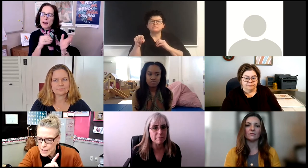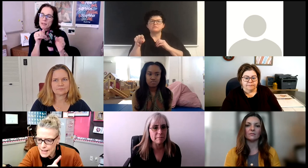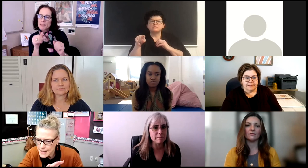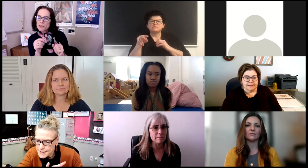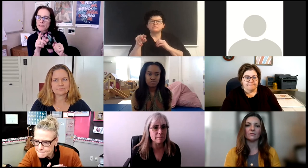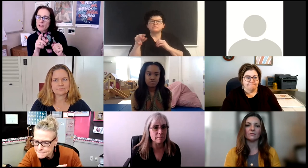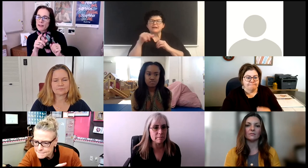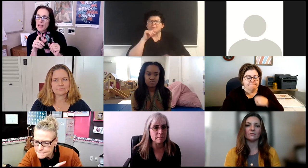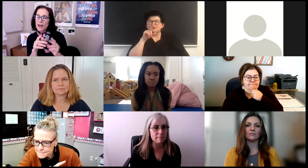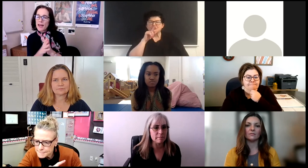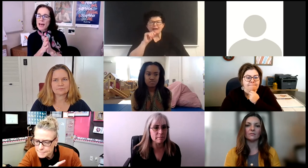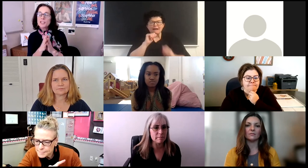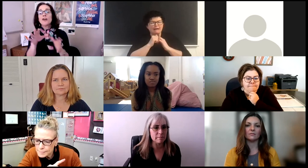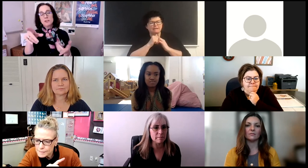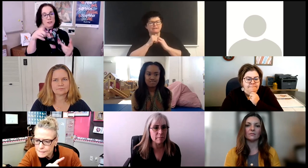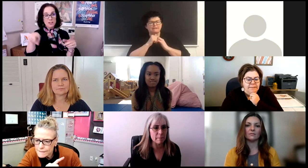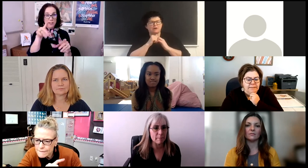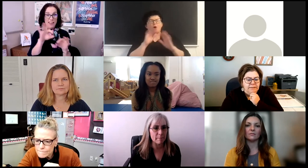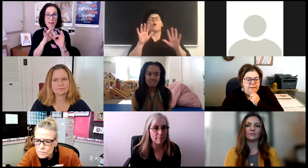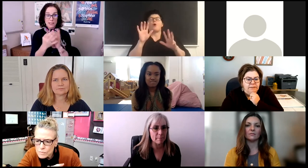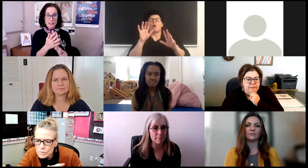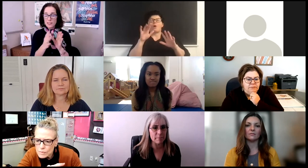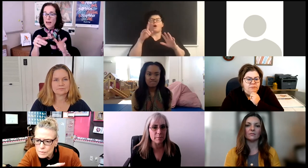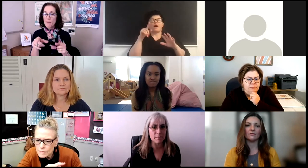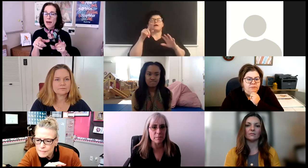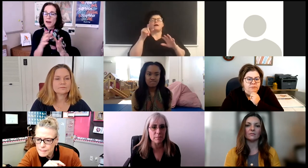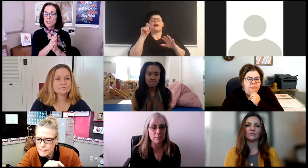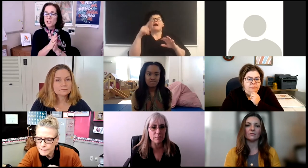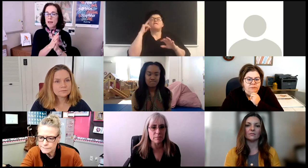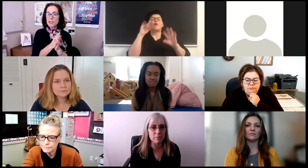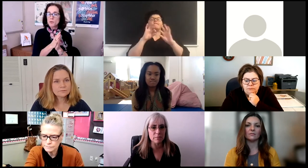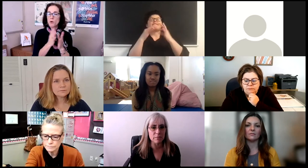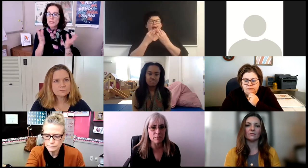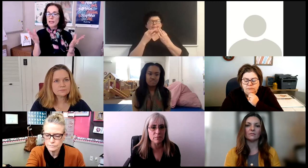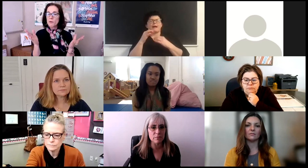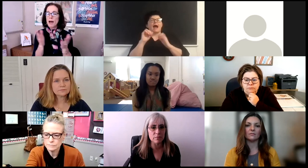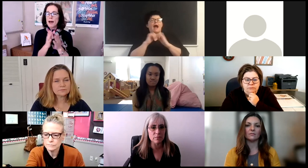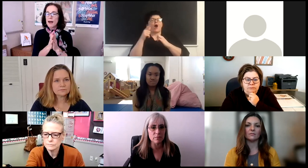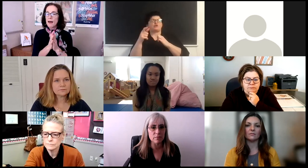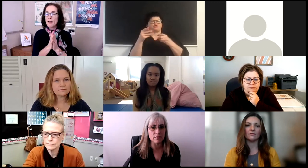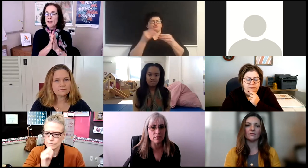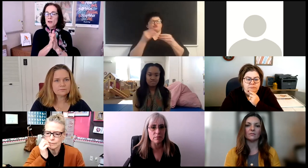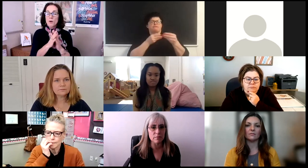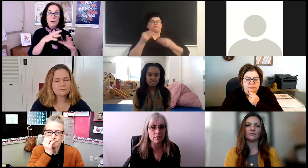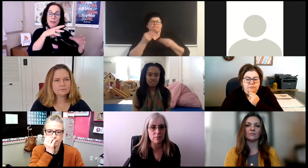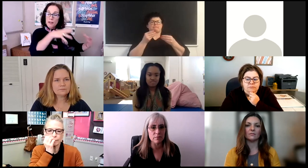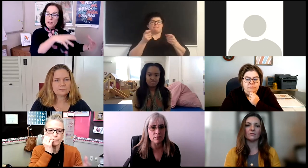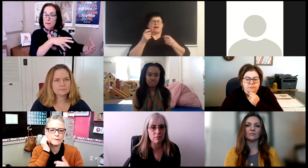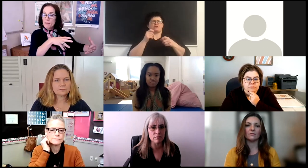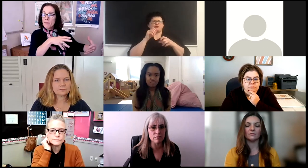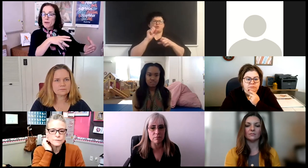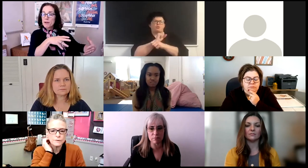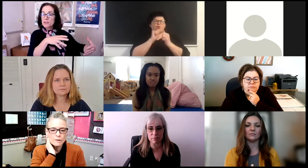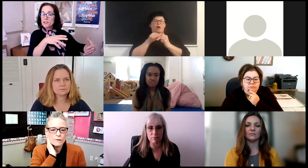And I'm trying to figure out so this is for the families. How did you manage working with other